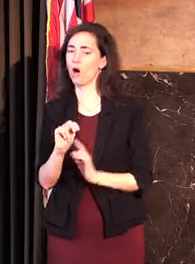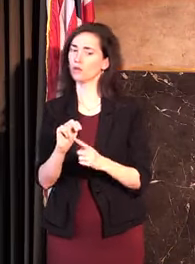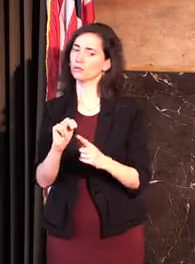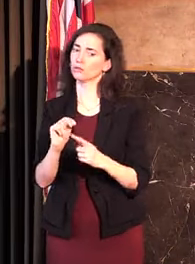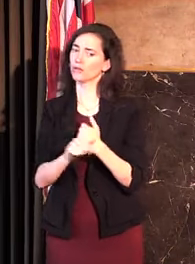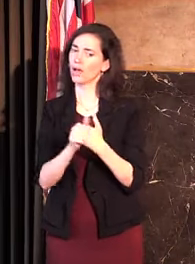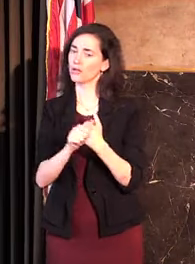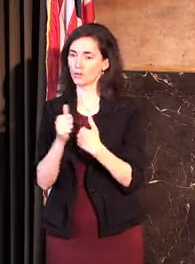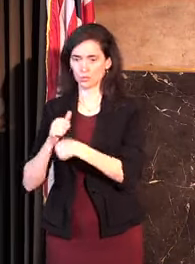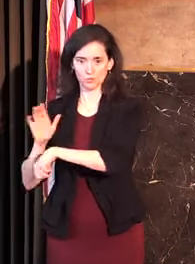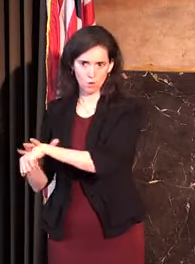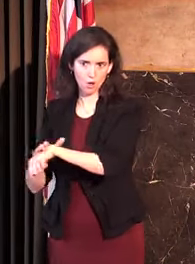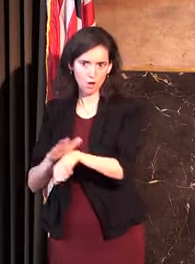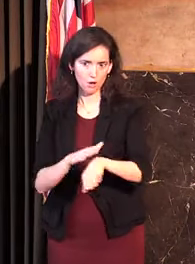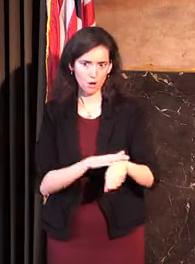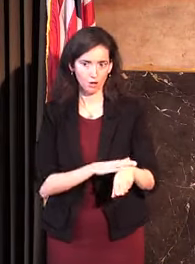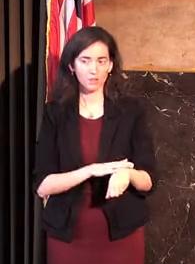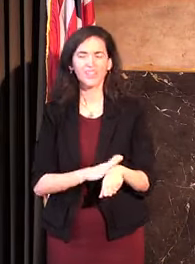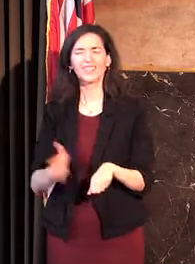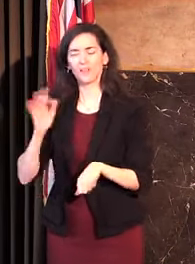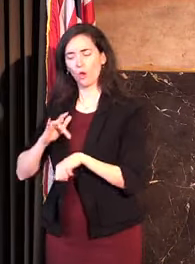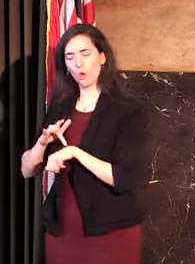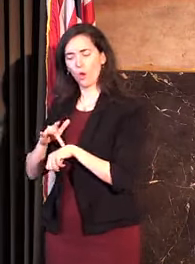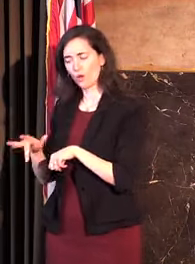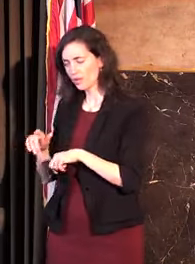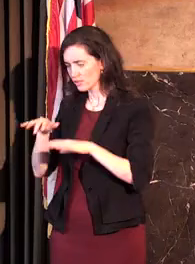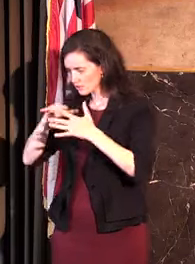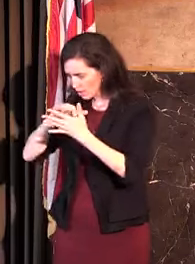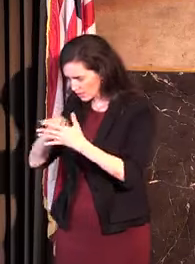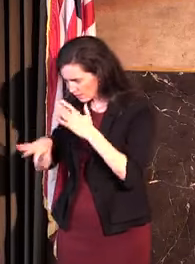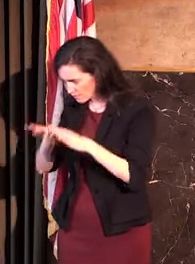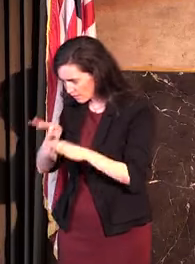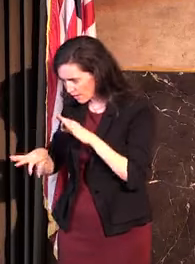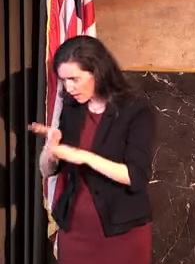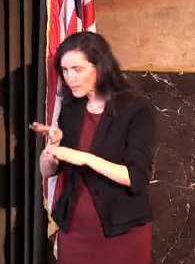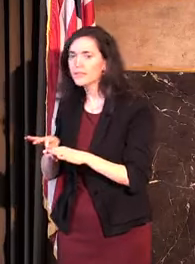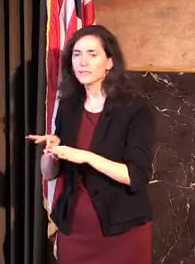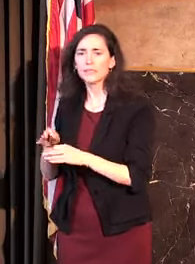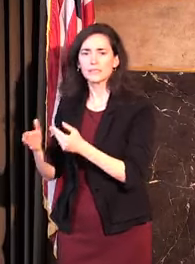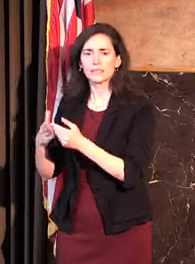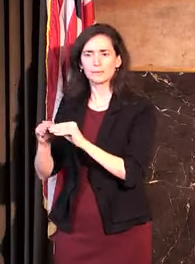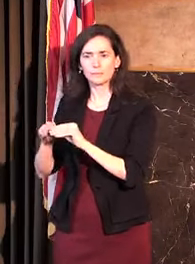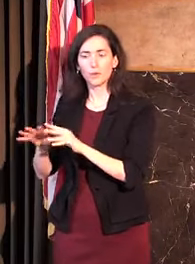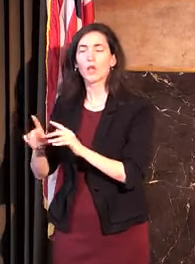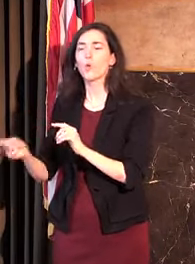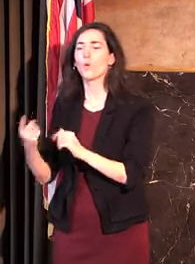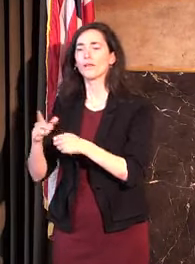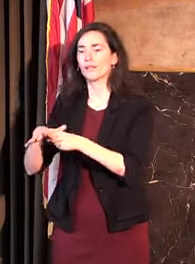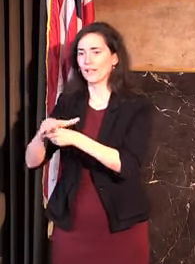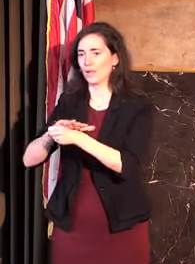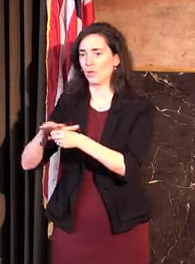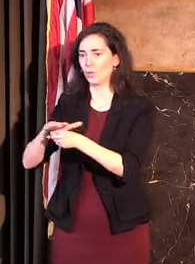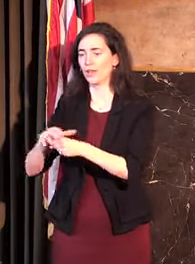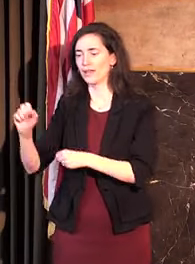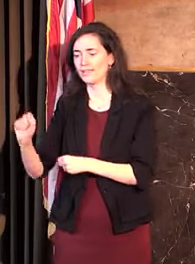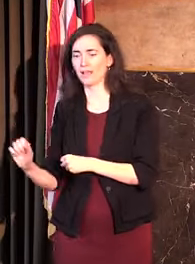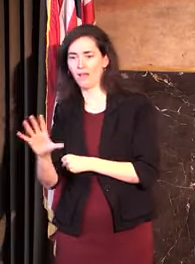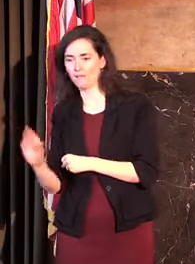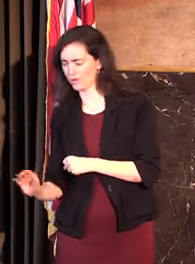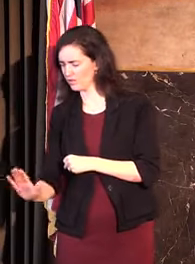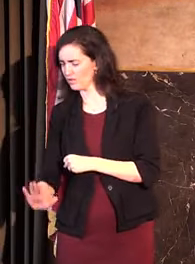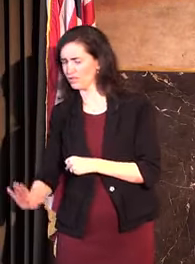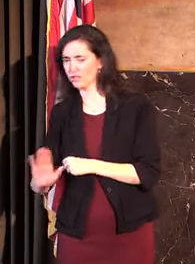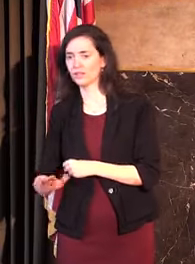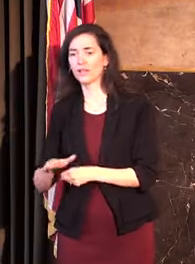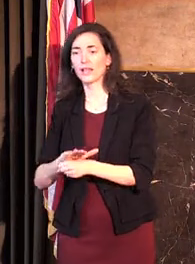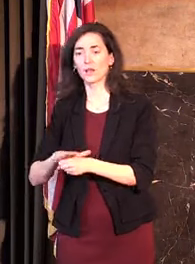was after some preliminary data showing it increasing quite rapidly in a particular province of South Africa, the